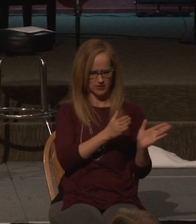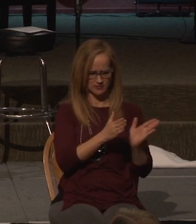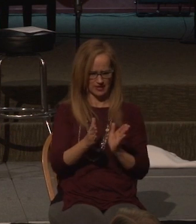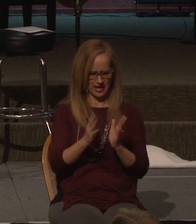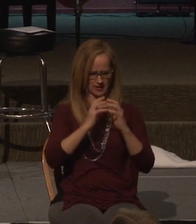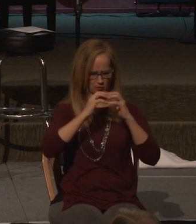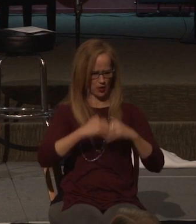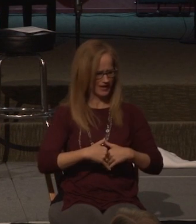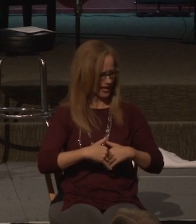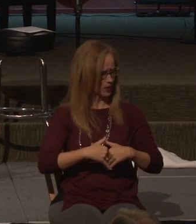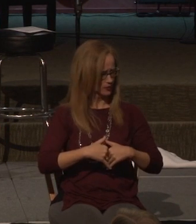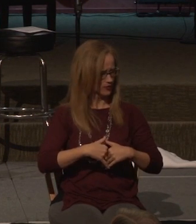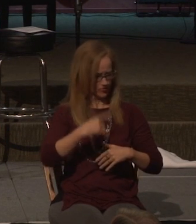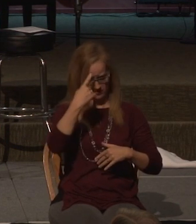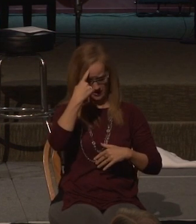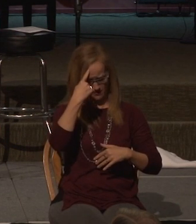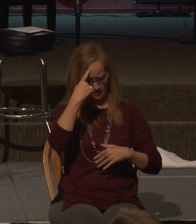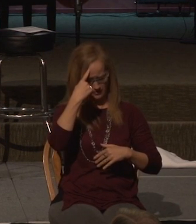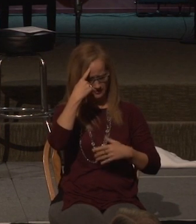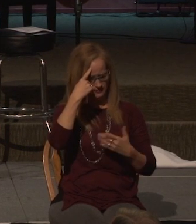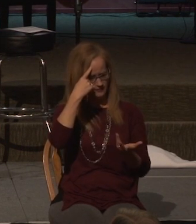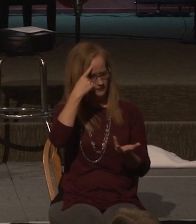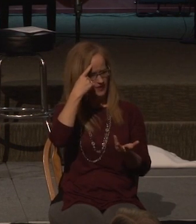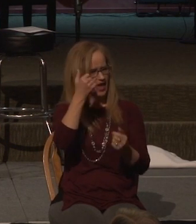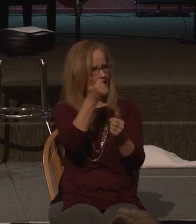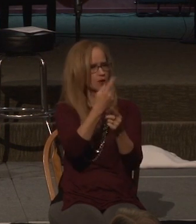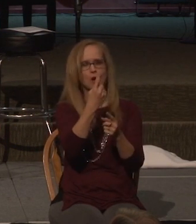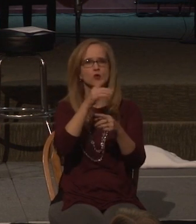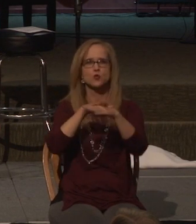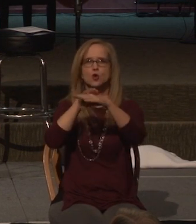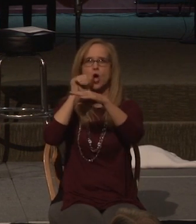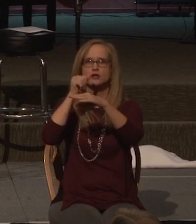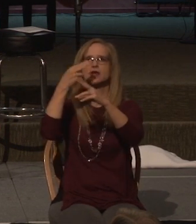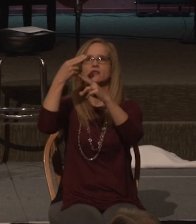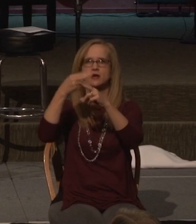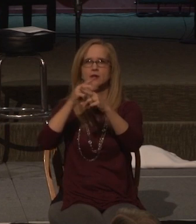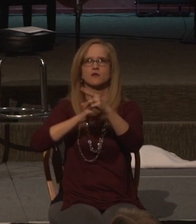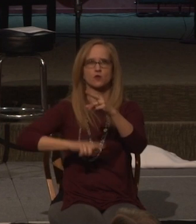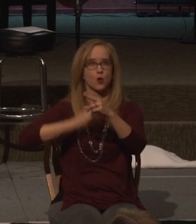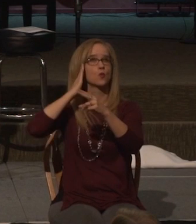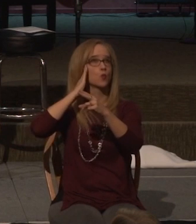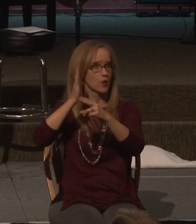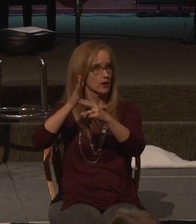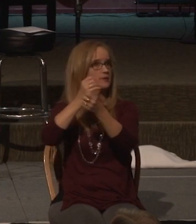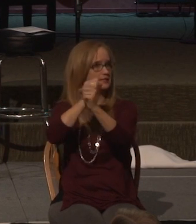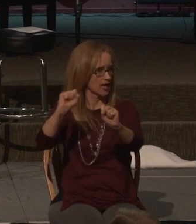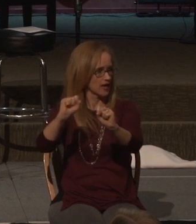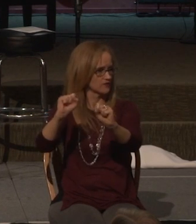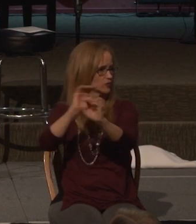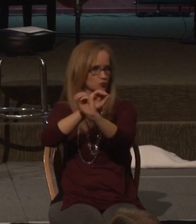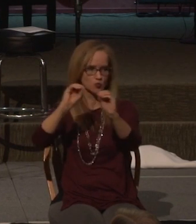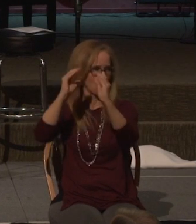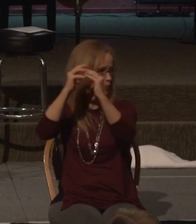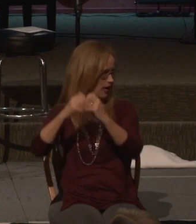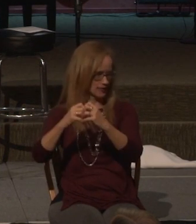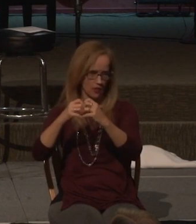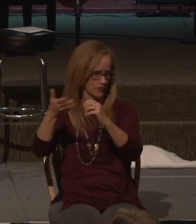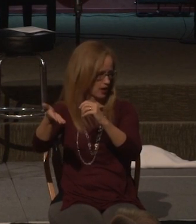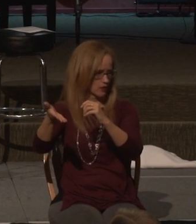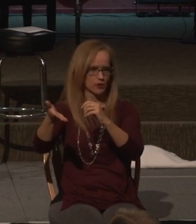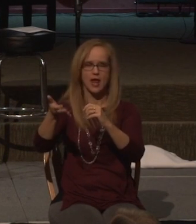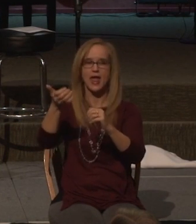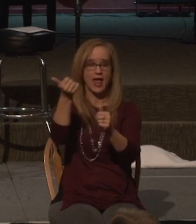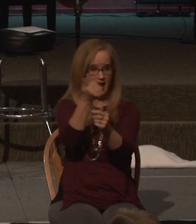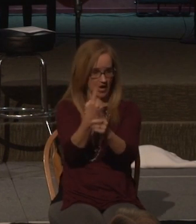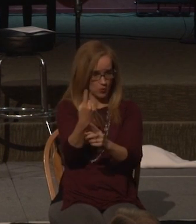down? Think about it. Obviously, everyone who calls on the name of the Lord will be saved. There's no breakdown there. Everyone